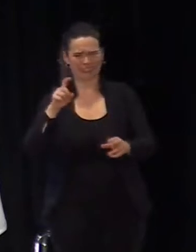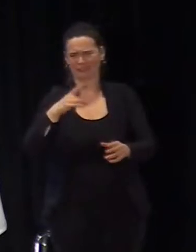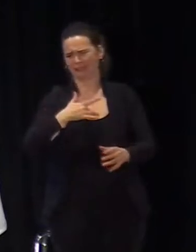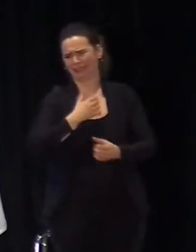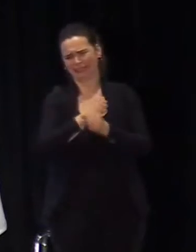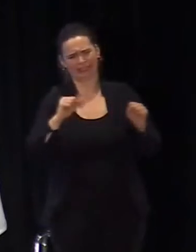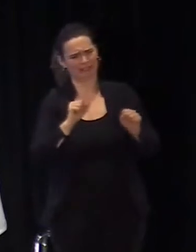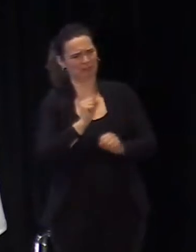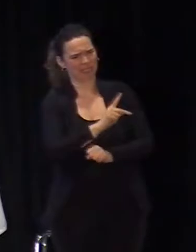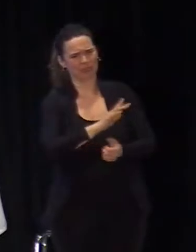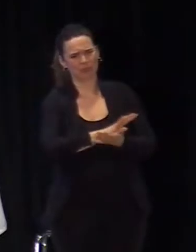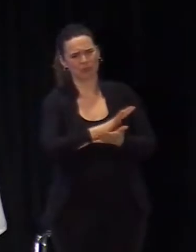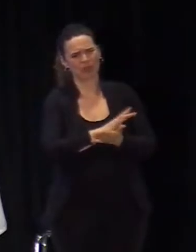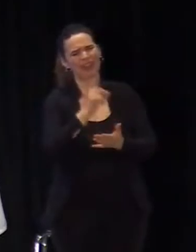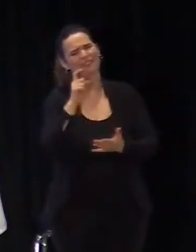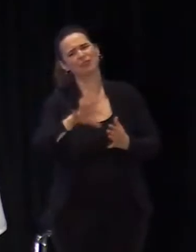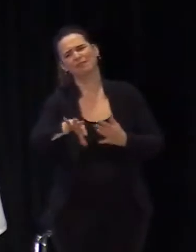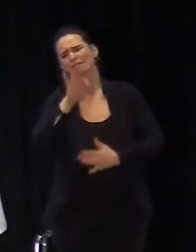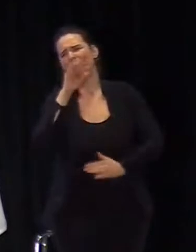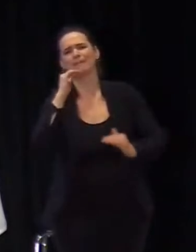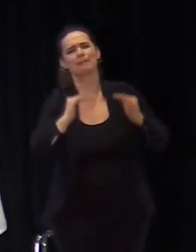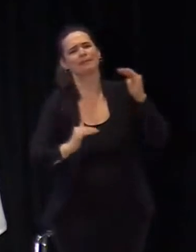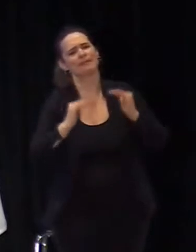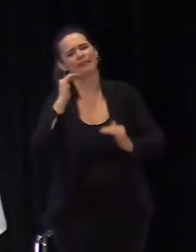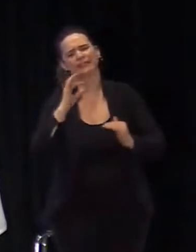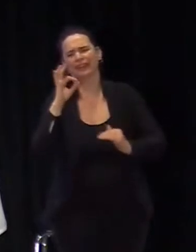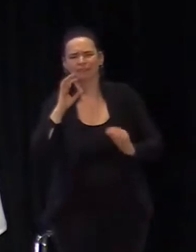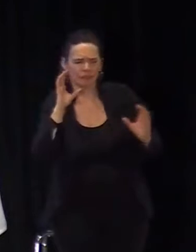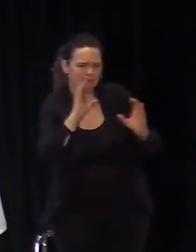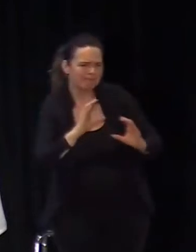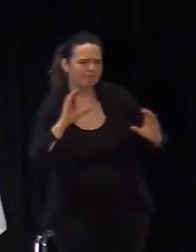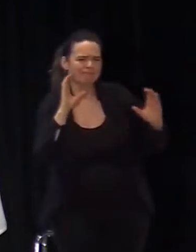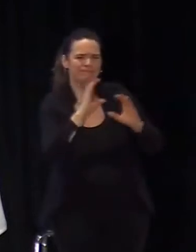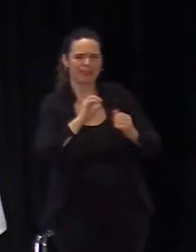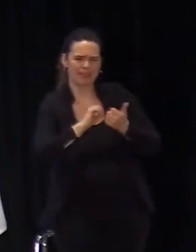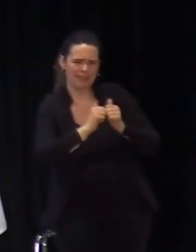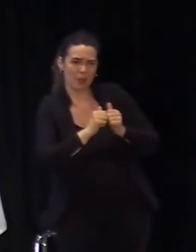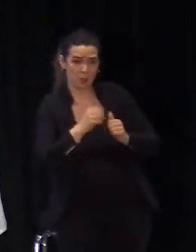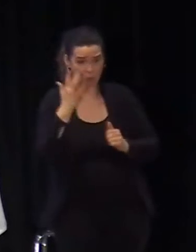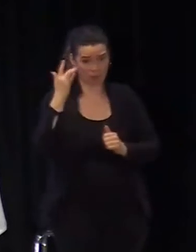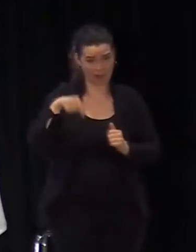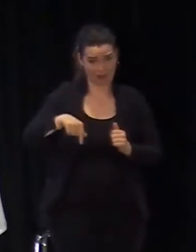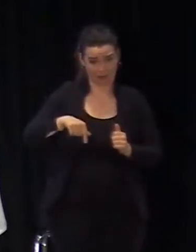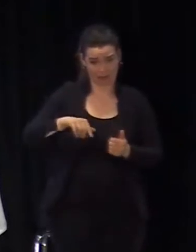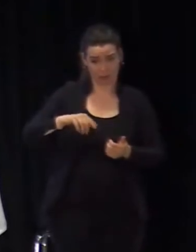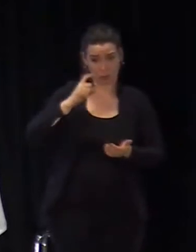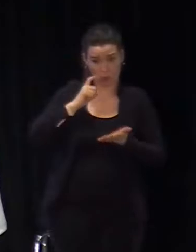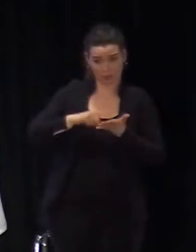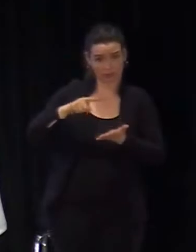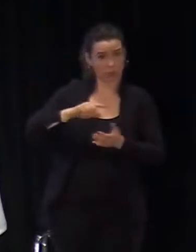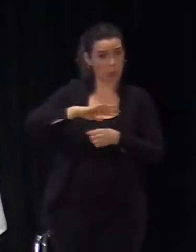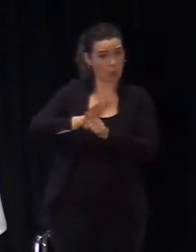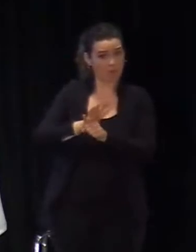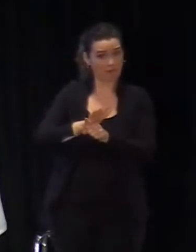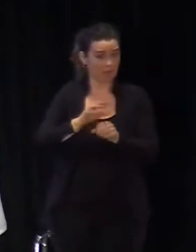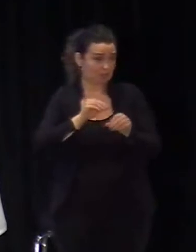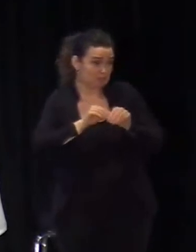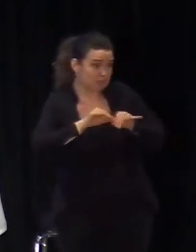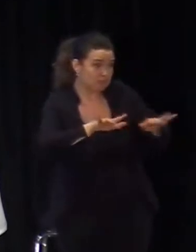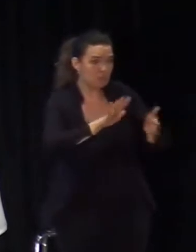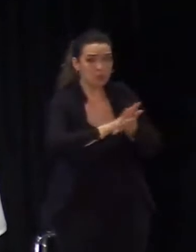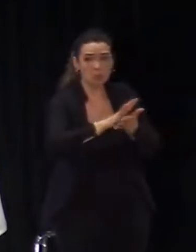about finding balance. If we know that the virus isn't transmitting in the school buildings, if we know the protocols have worked